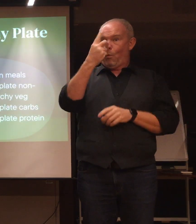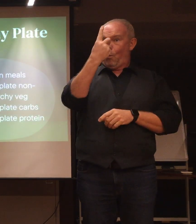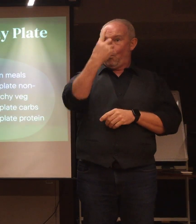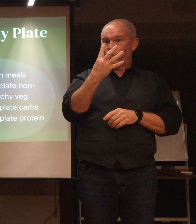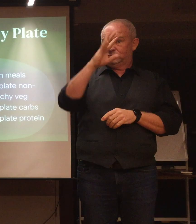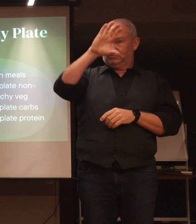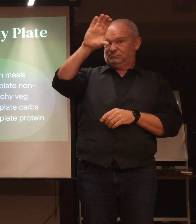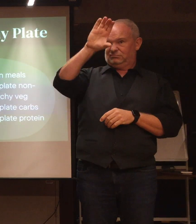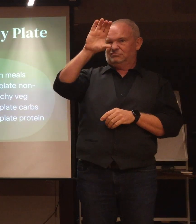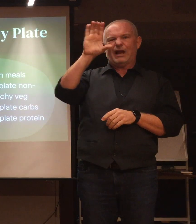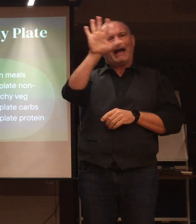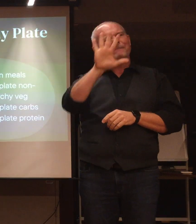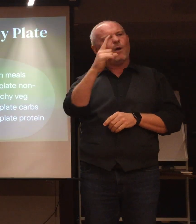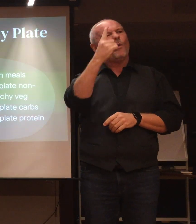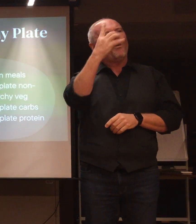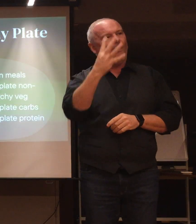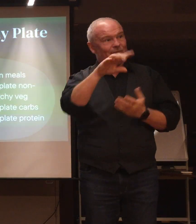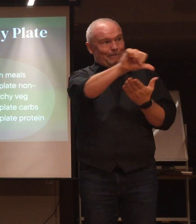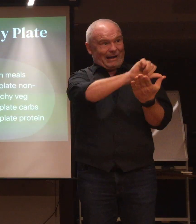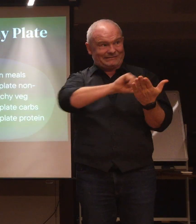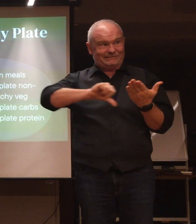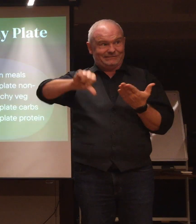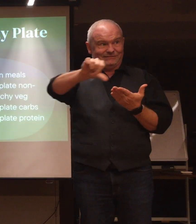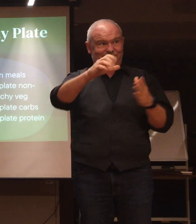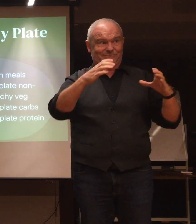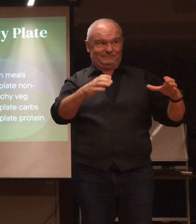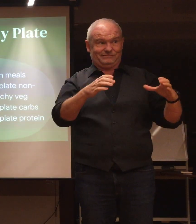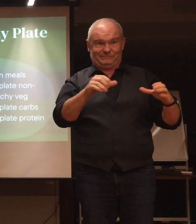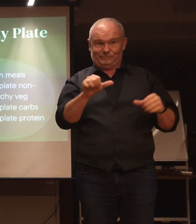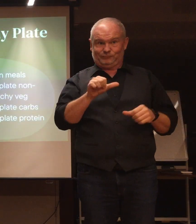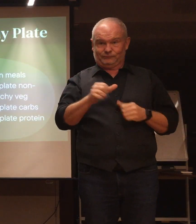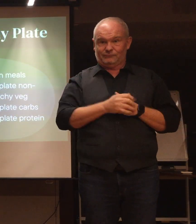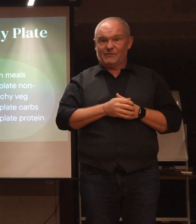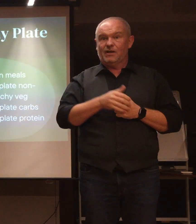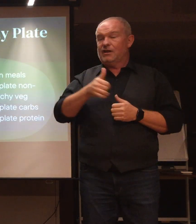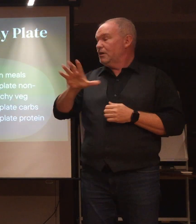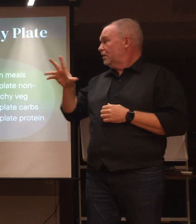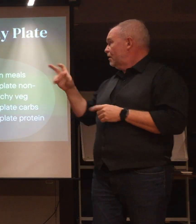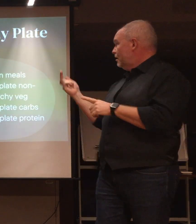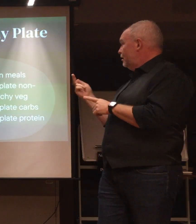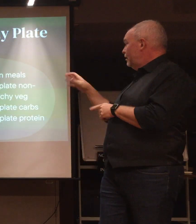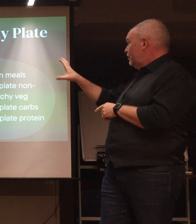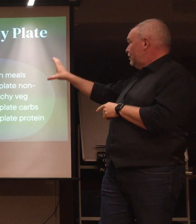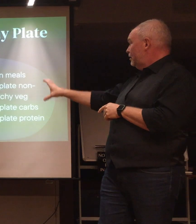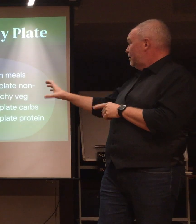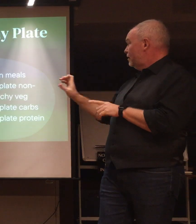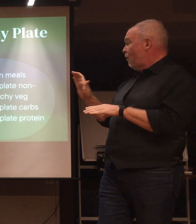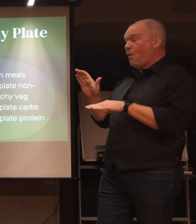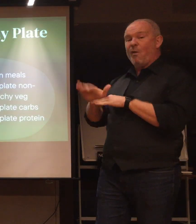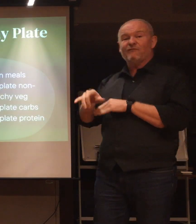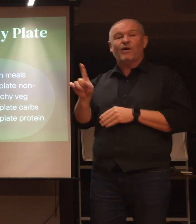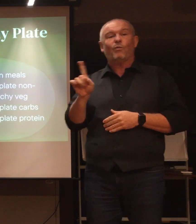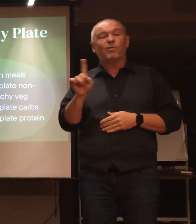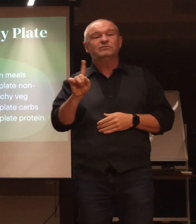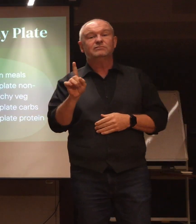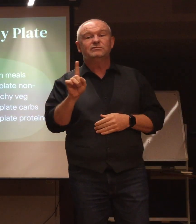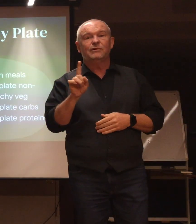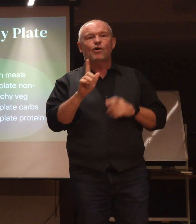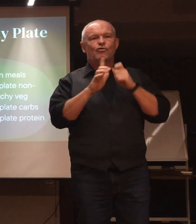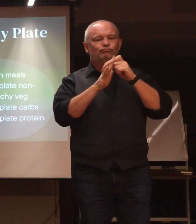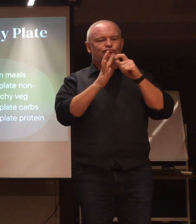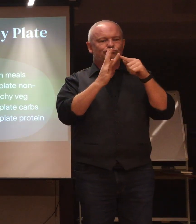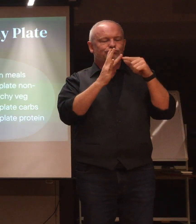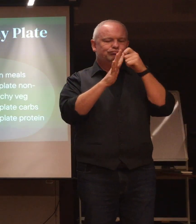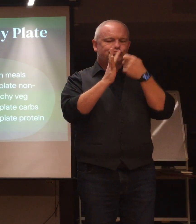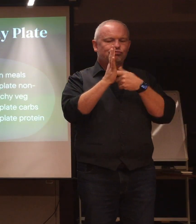So that'll be about a quarter of that plate. Now what's left, we've got